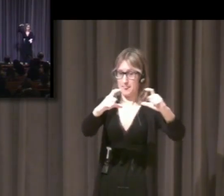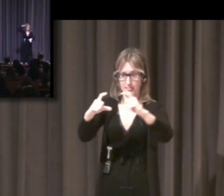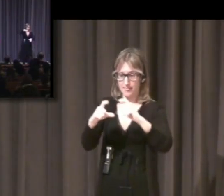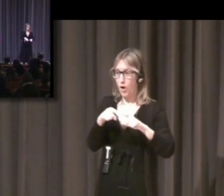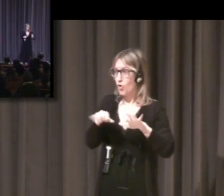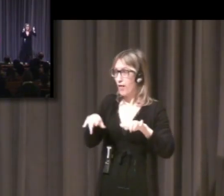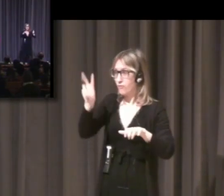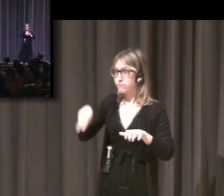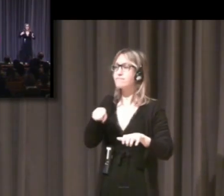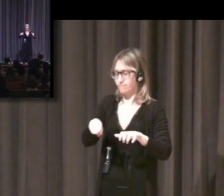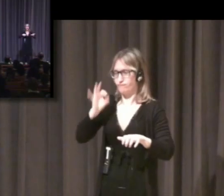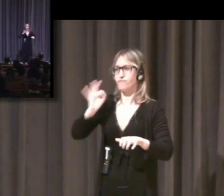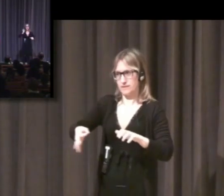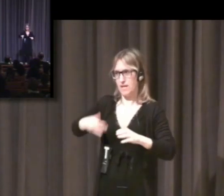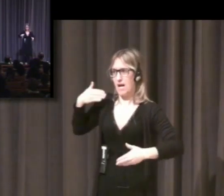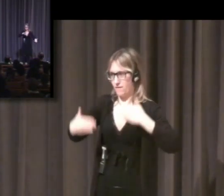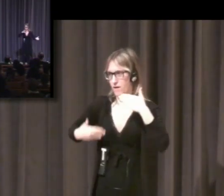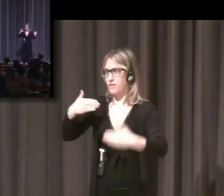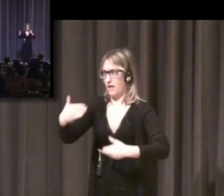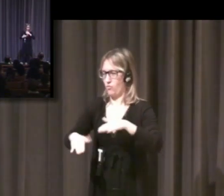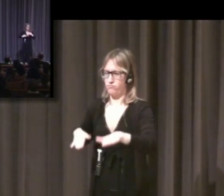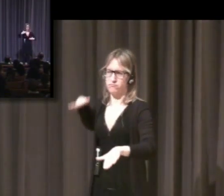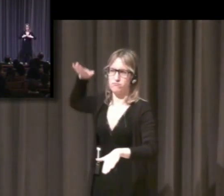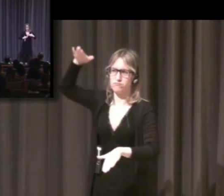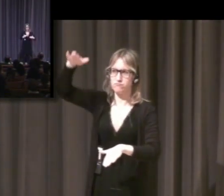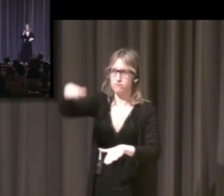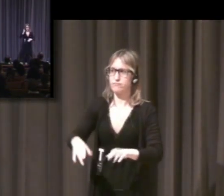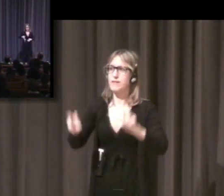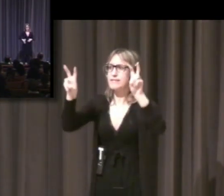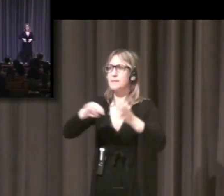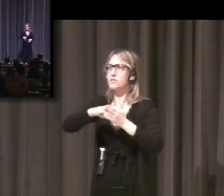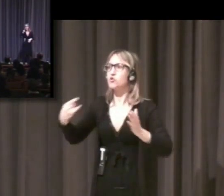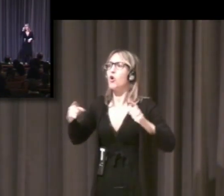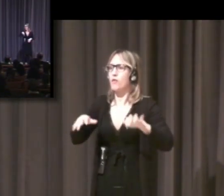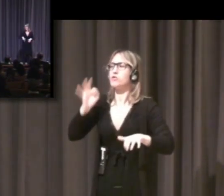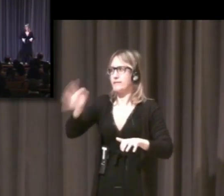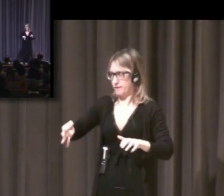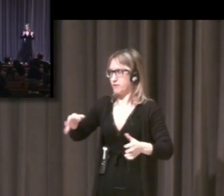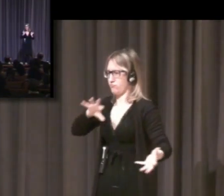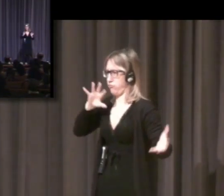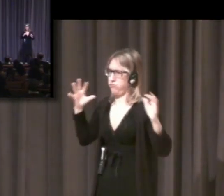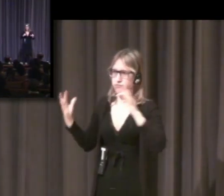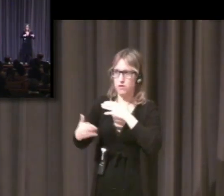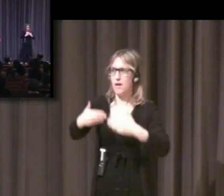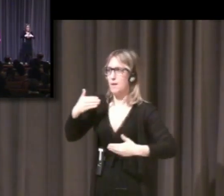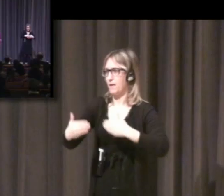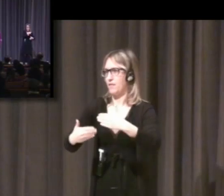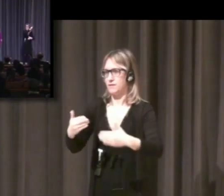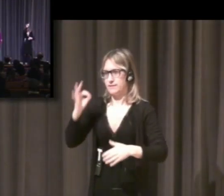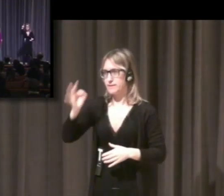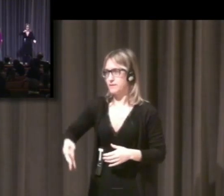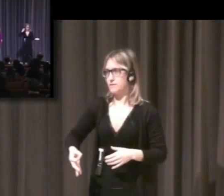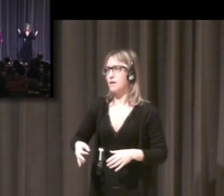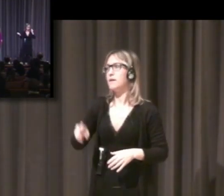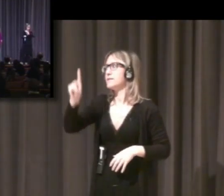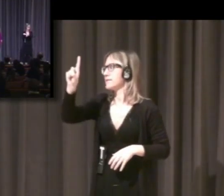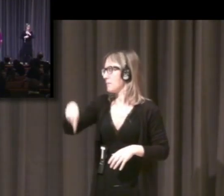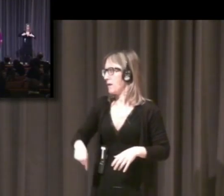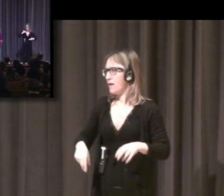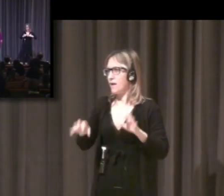made huge advances in machines. But with